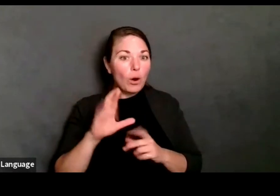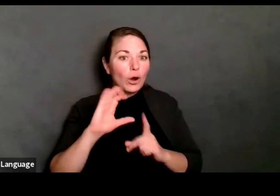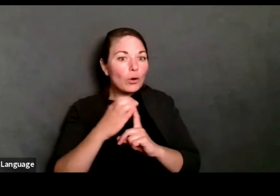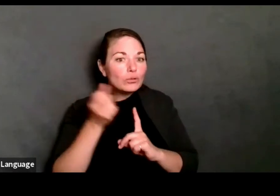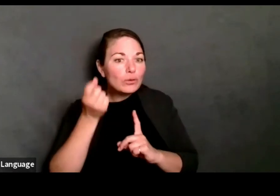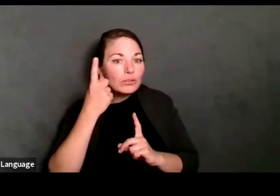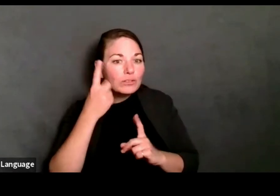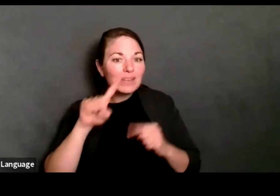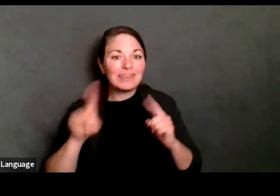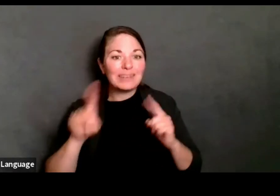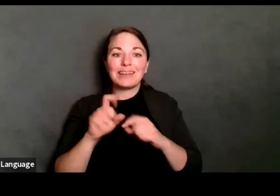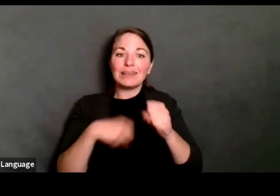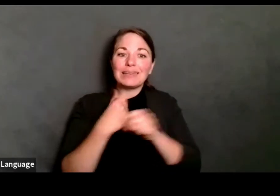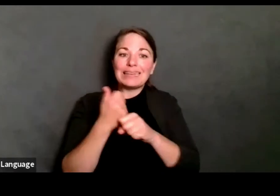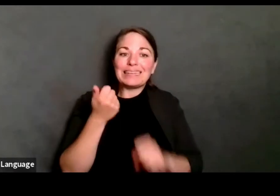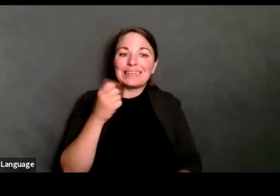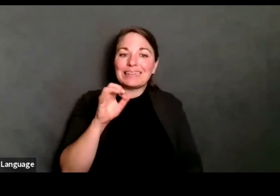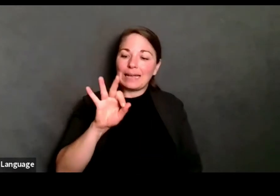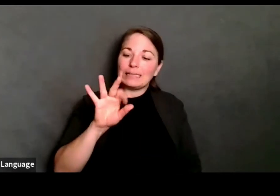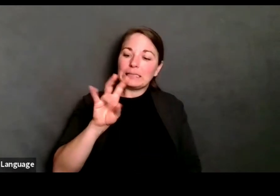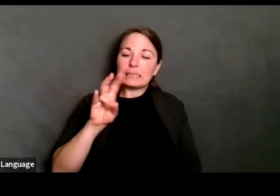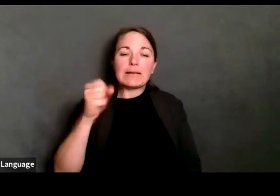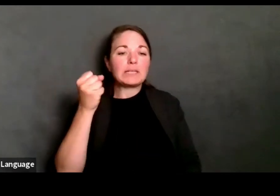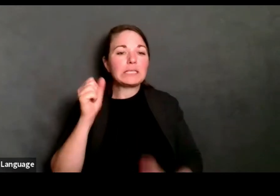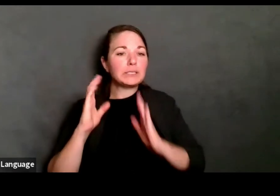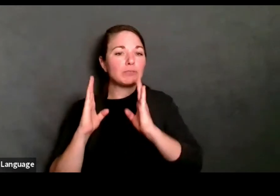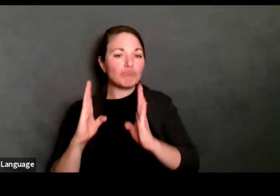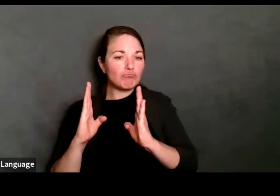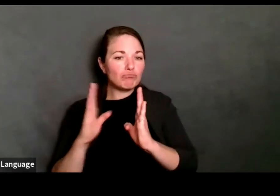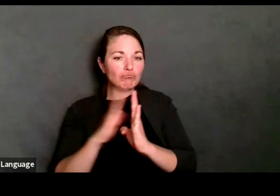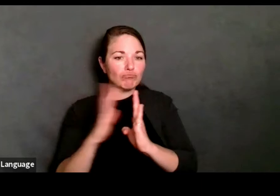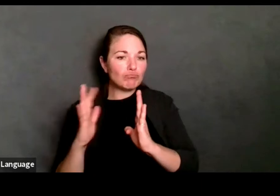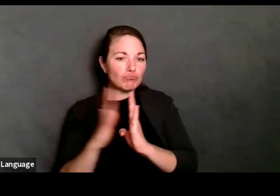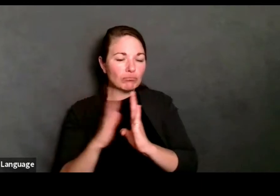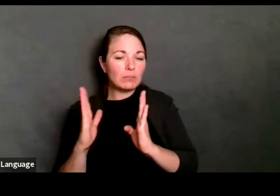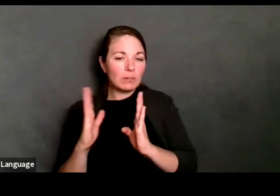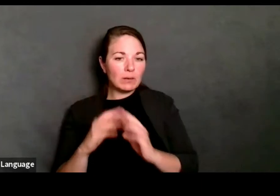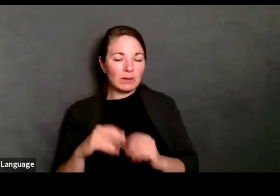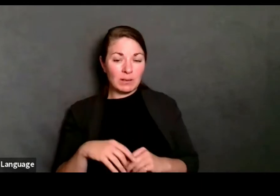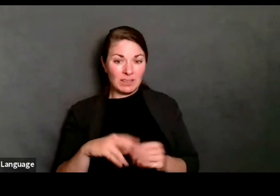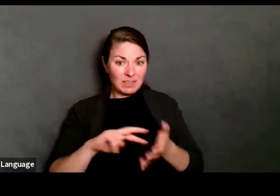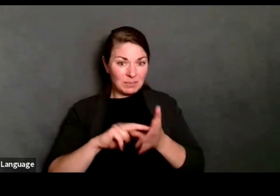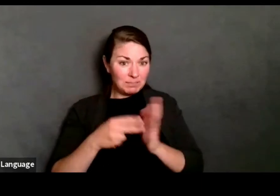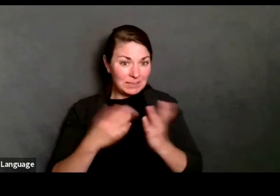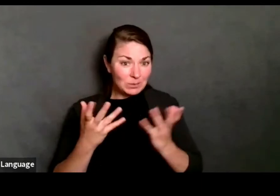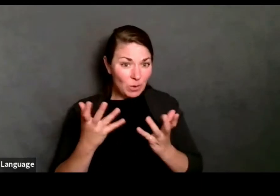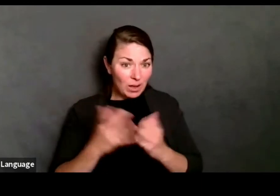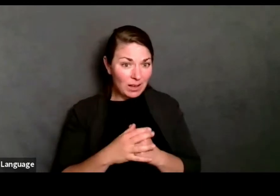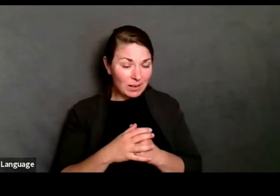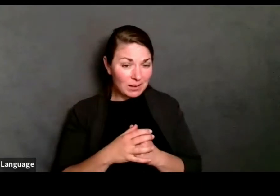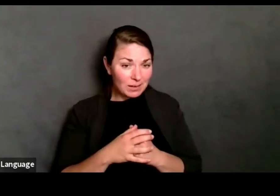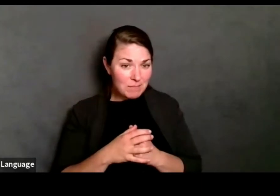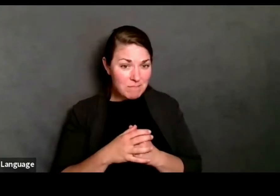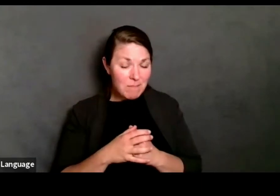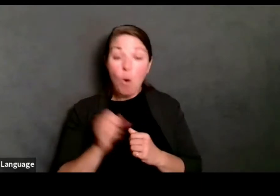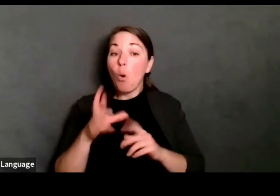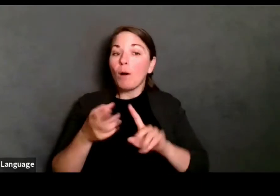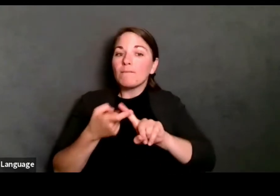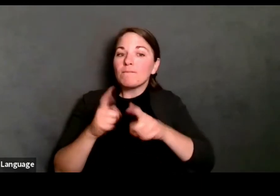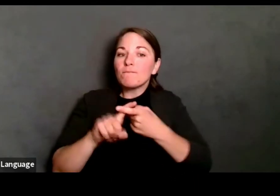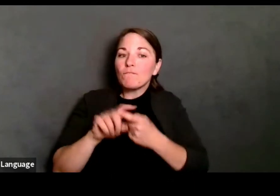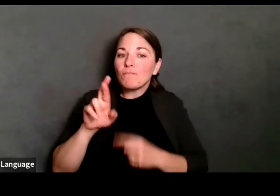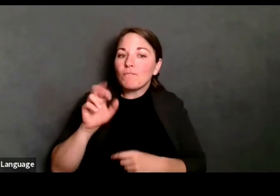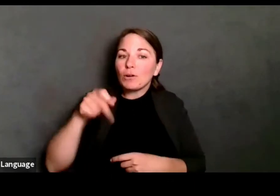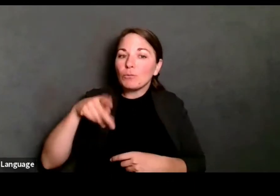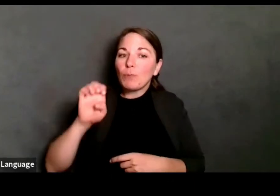term until the 1970s. Think about what that implies. Likewise, acquaintance rape or